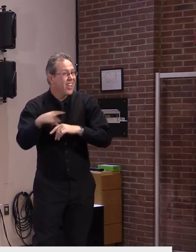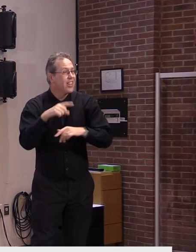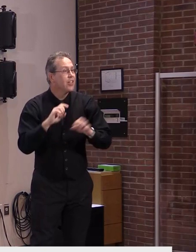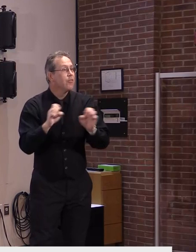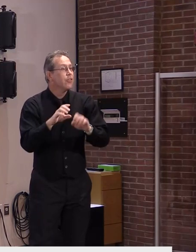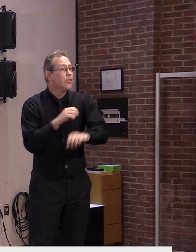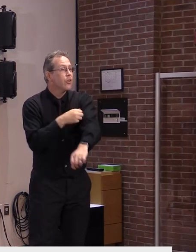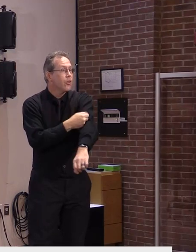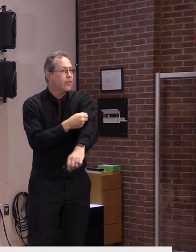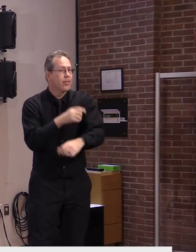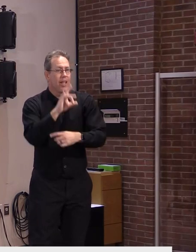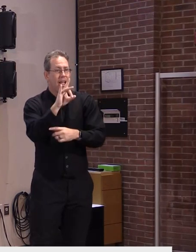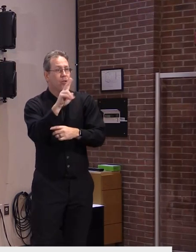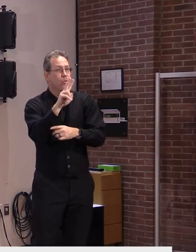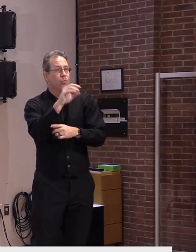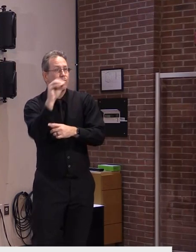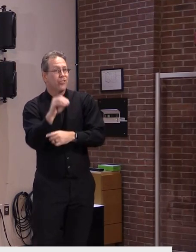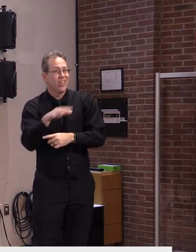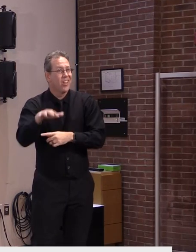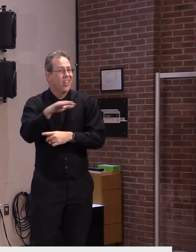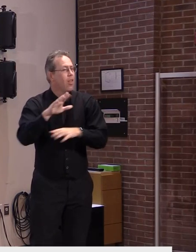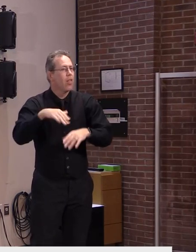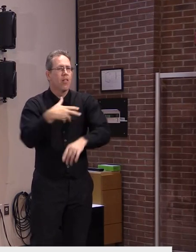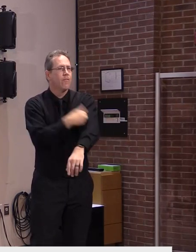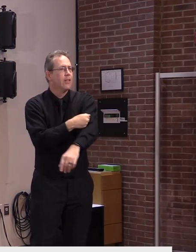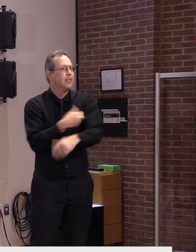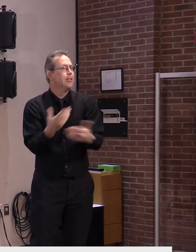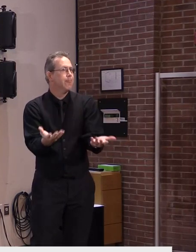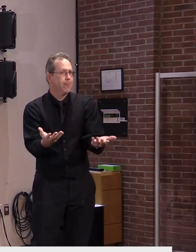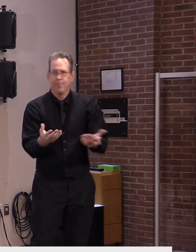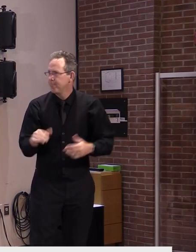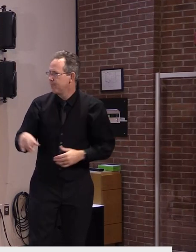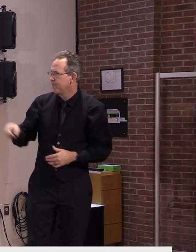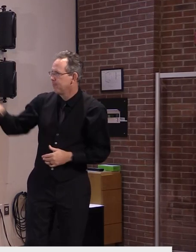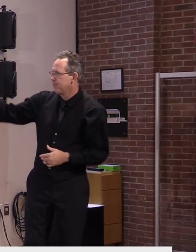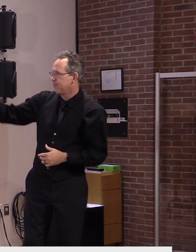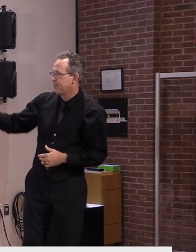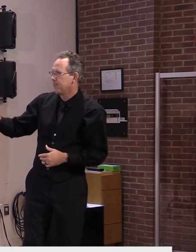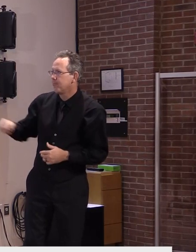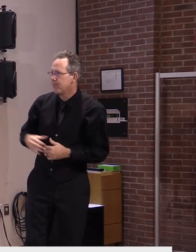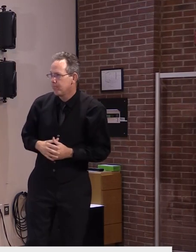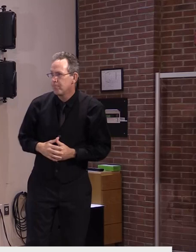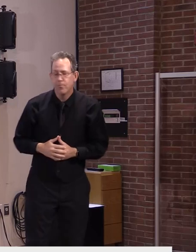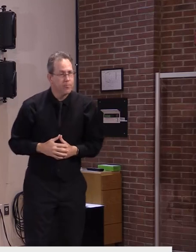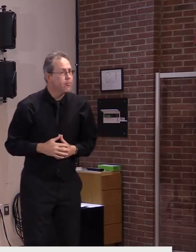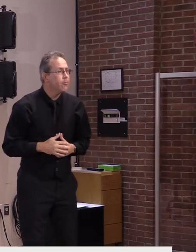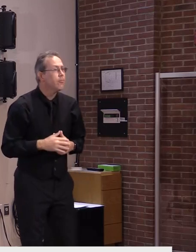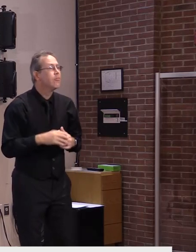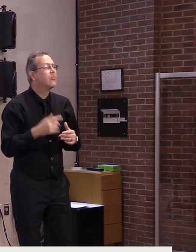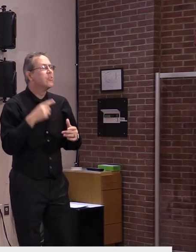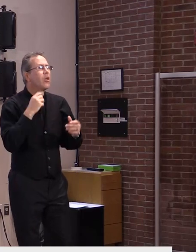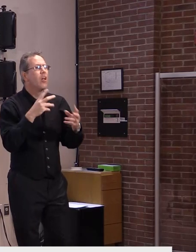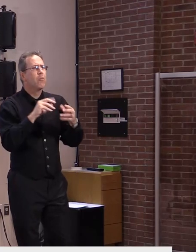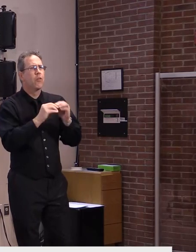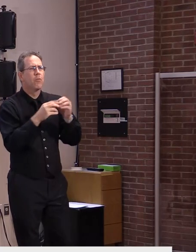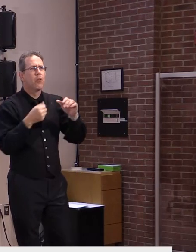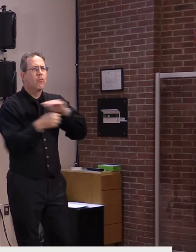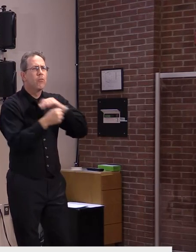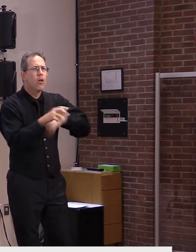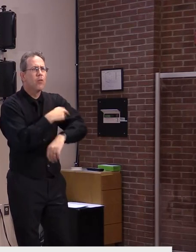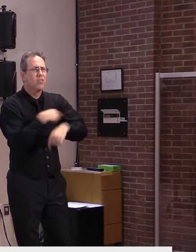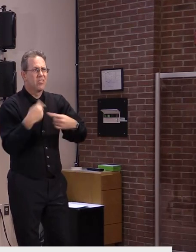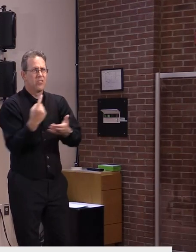country, Vermont performing at the top in terms of the number of new admissions, sixth in the country this week relative to all the other